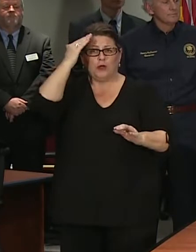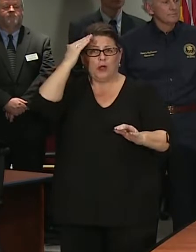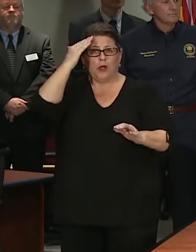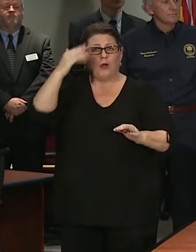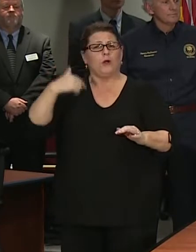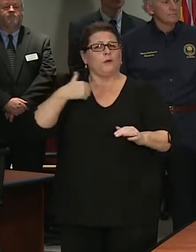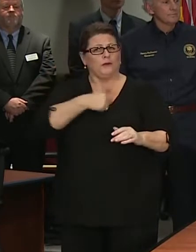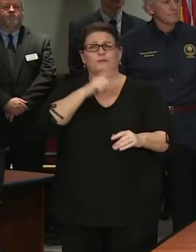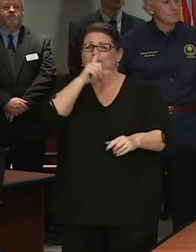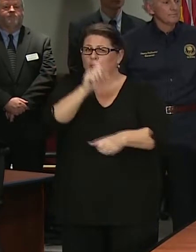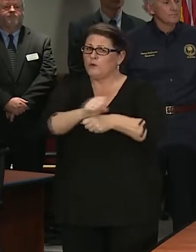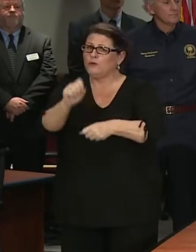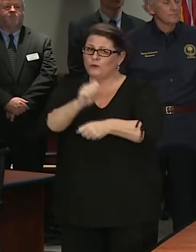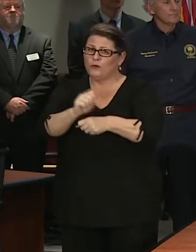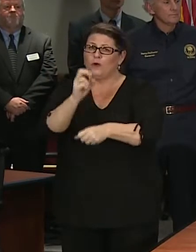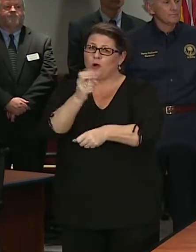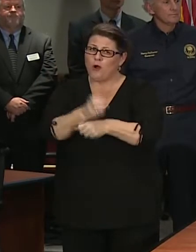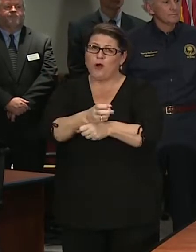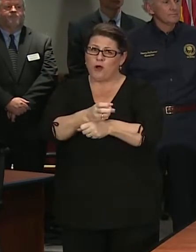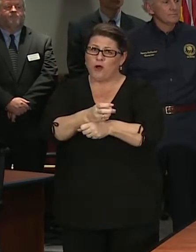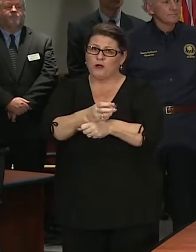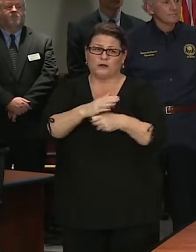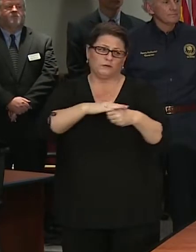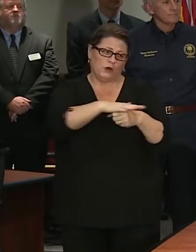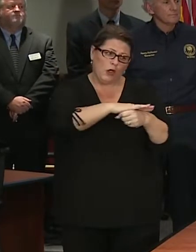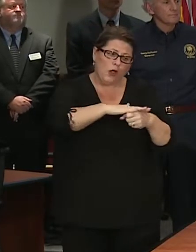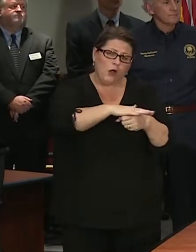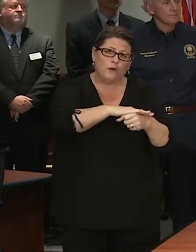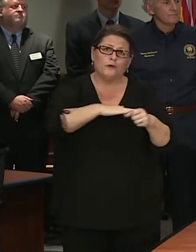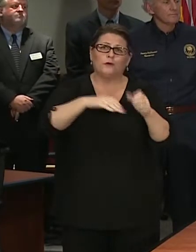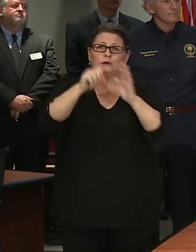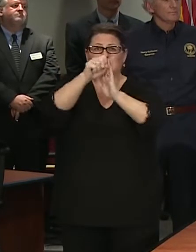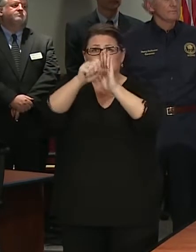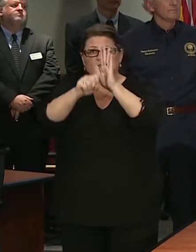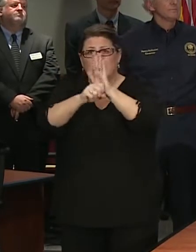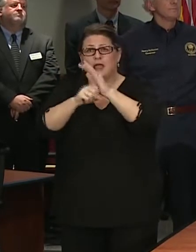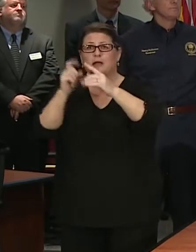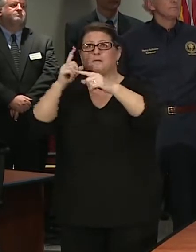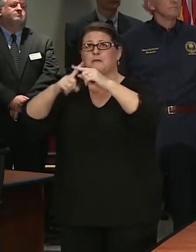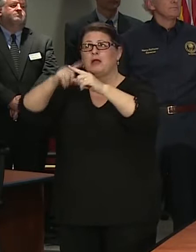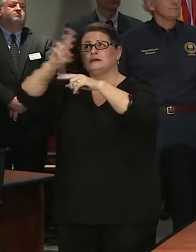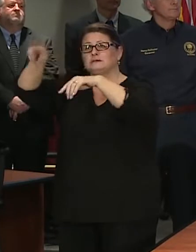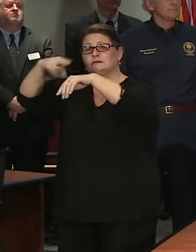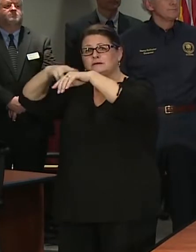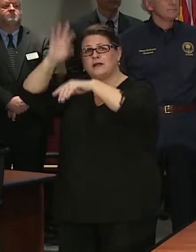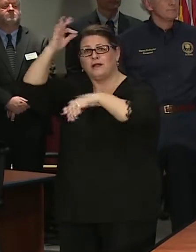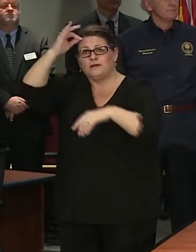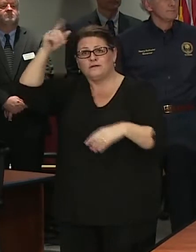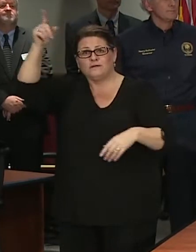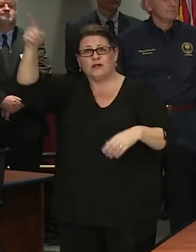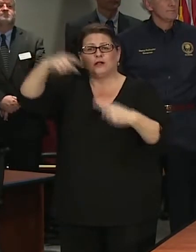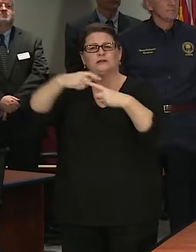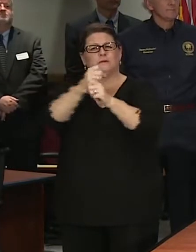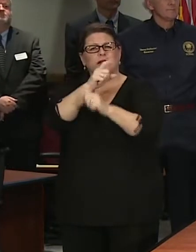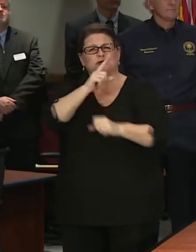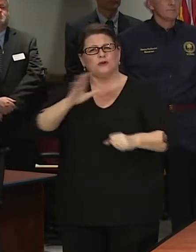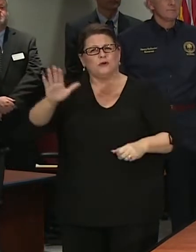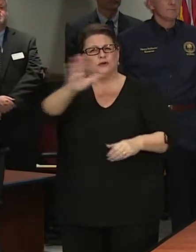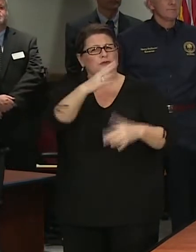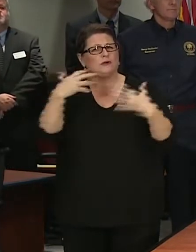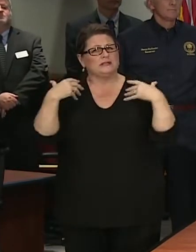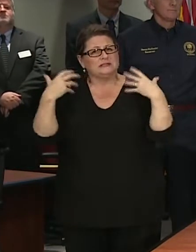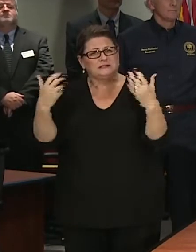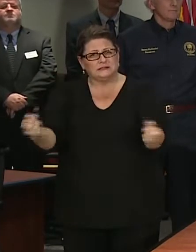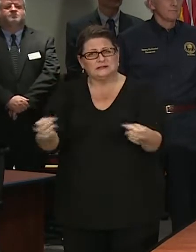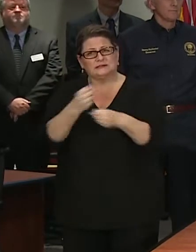a team from the local, state, and in concert with our national partners to protect the health and safety of all